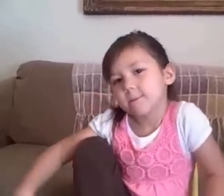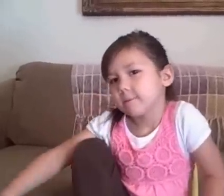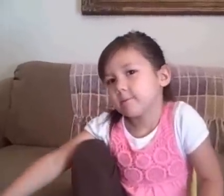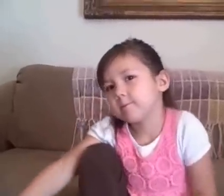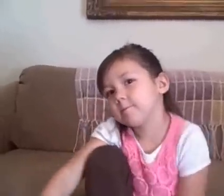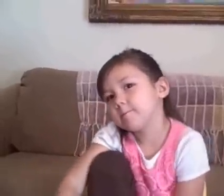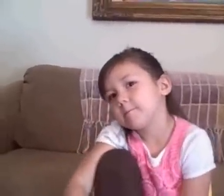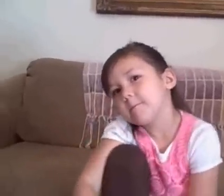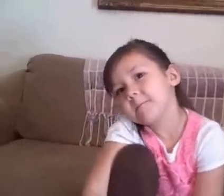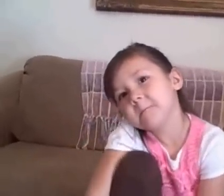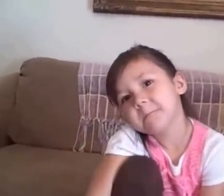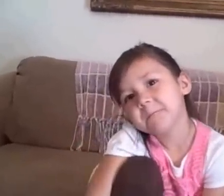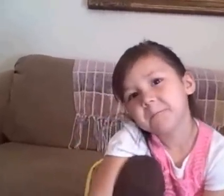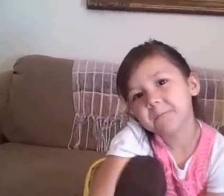Okay, we'll do some more again. Thanks, honey.